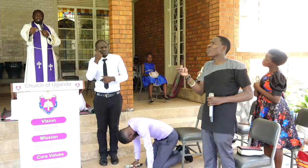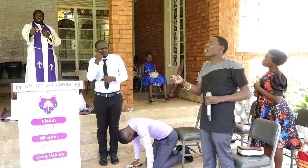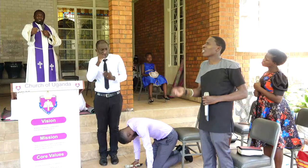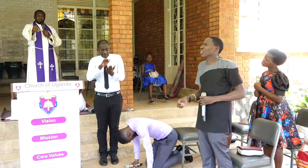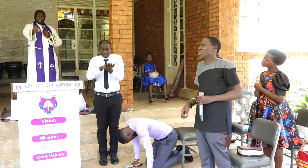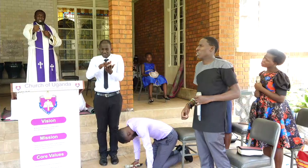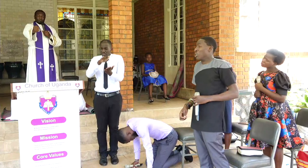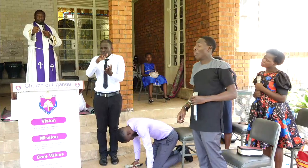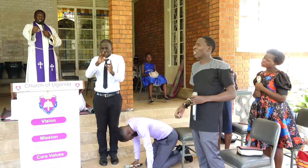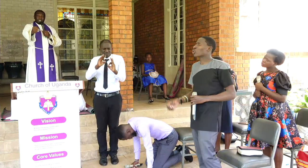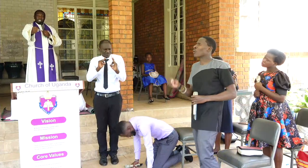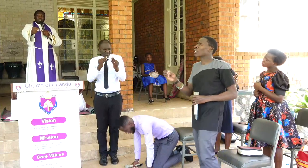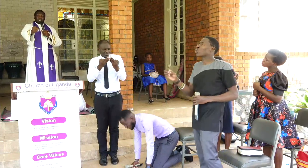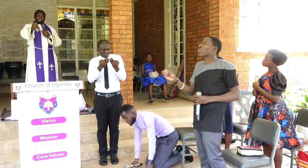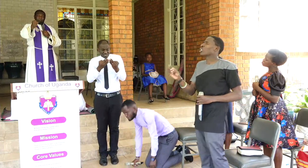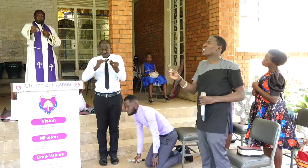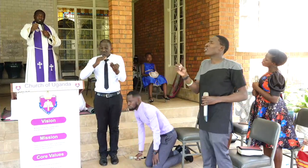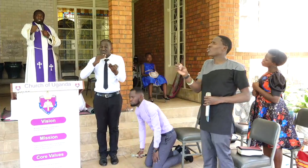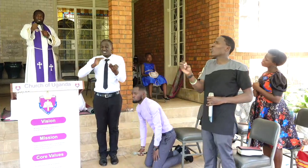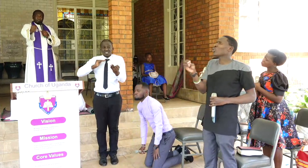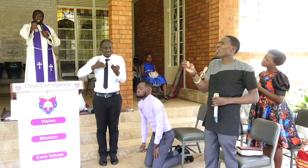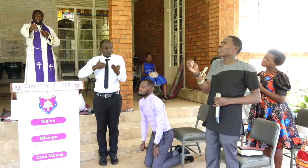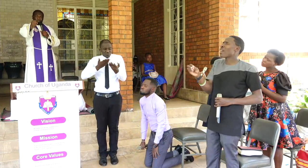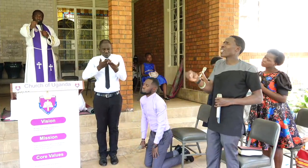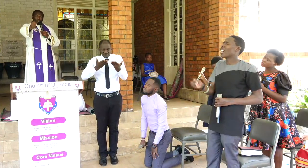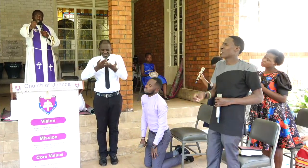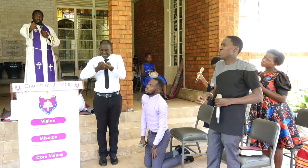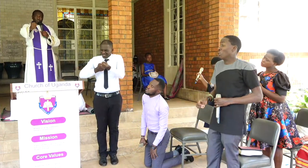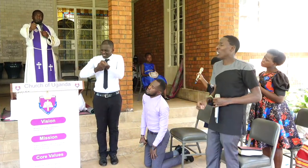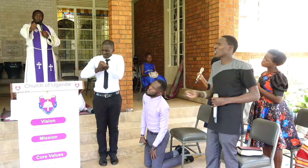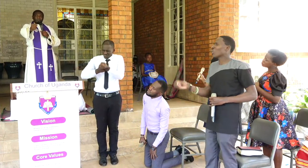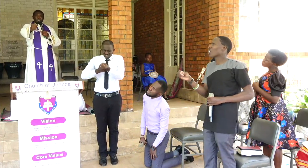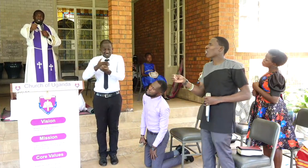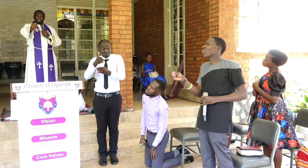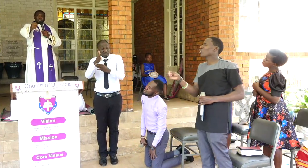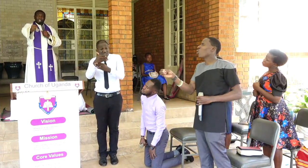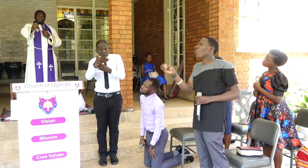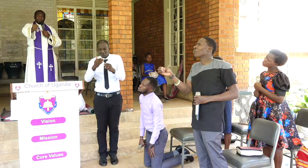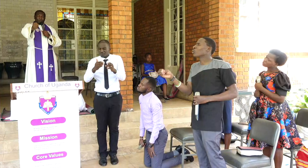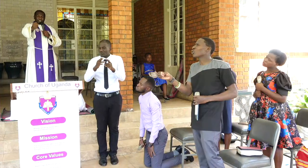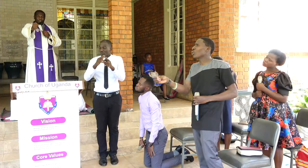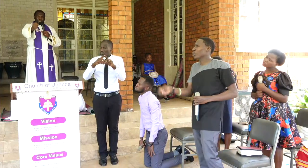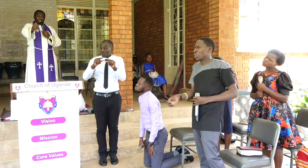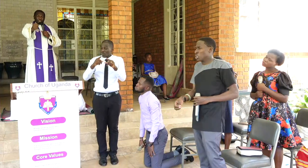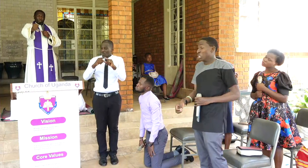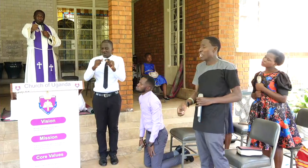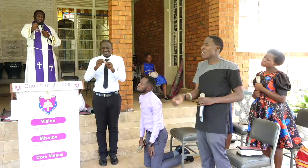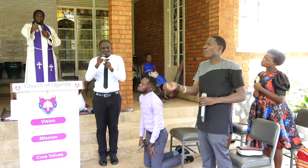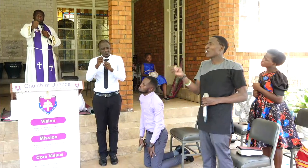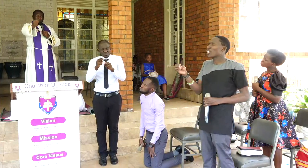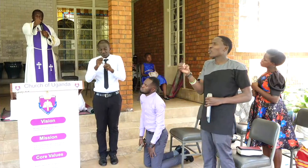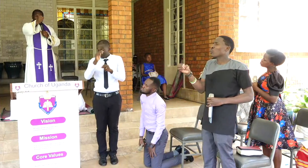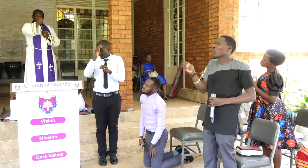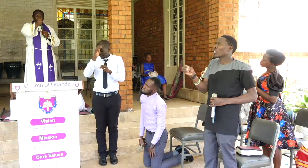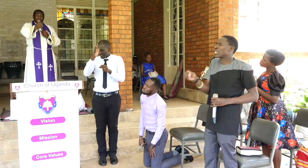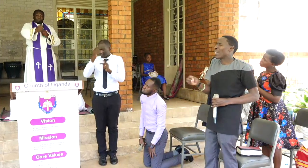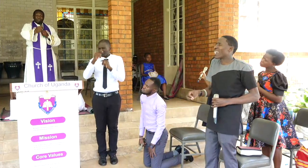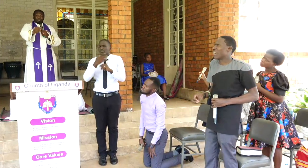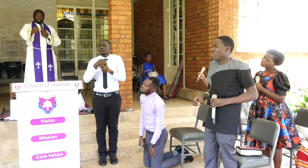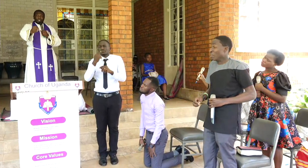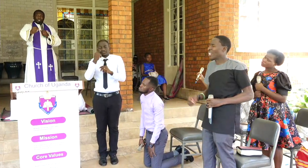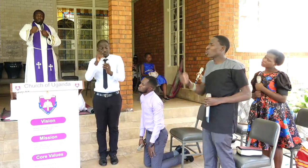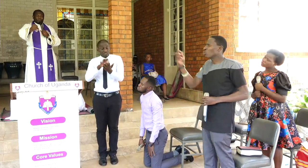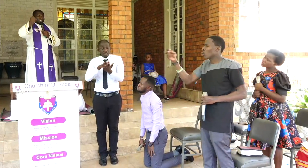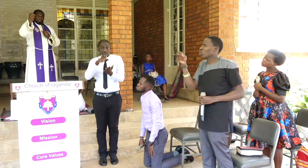and families of men and women that supports the ministry of words of hope. Father, we want to see your glory in their marriages. We